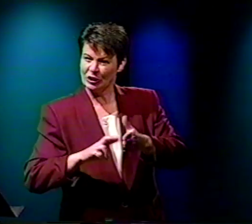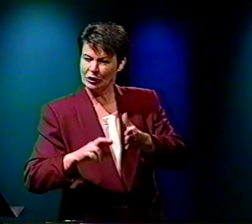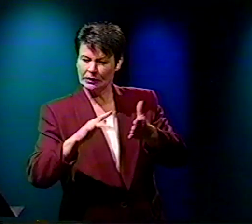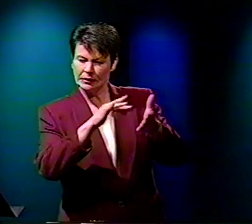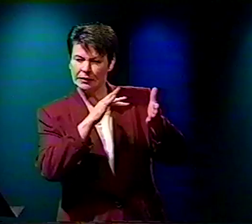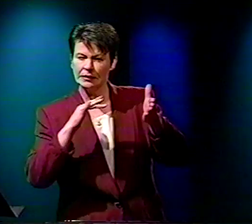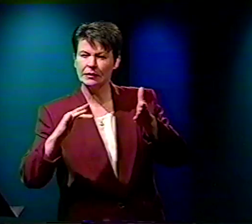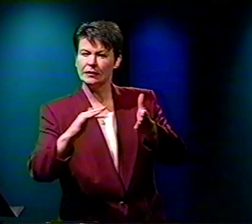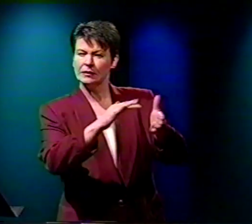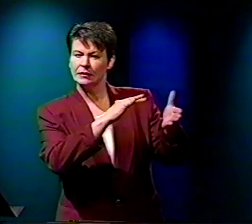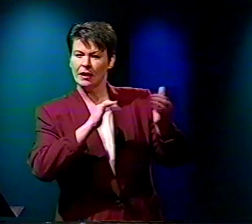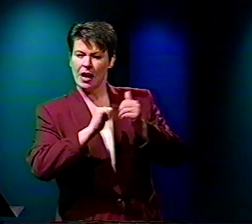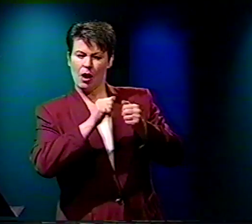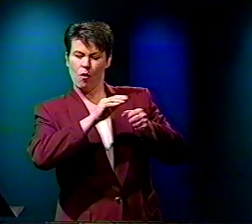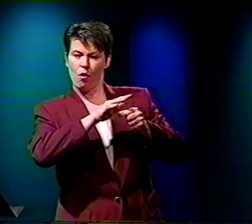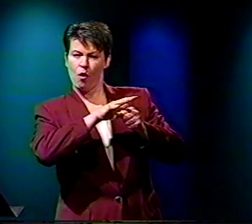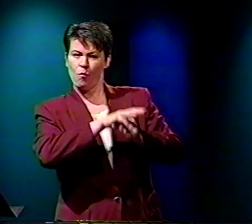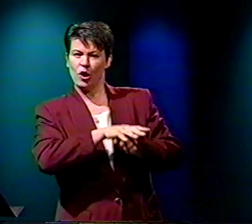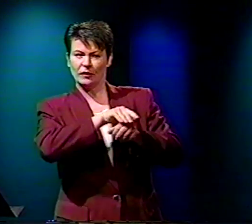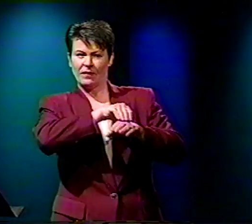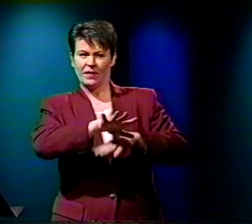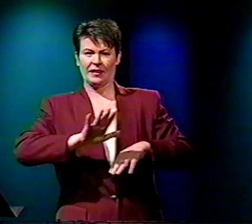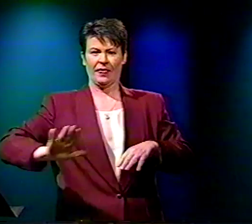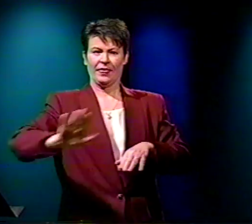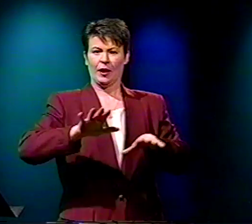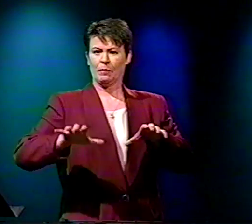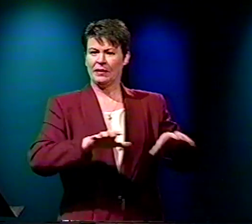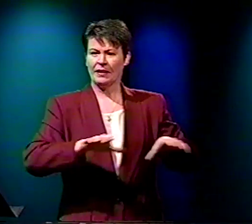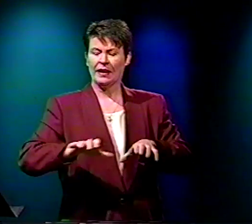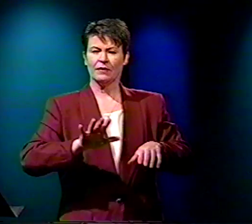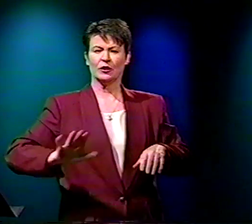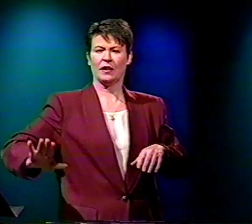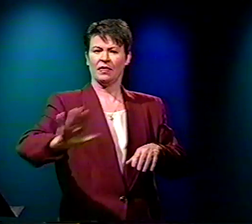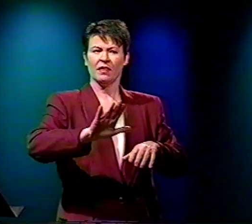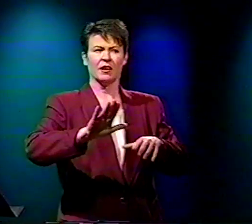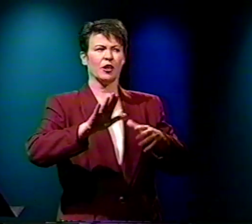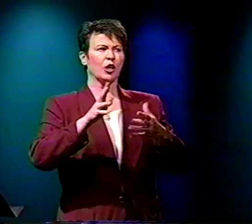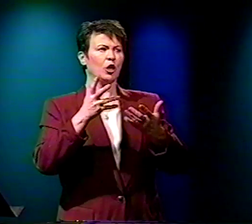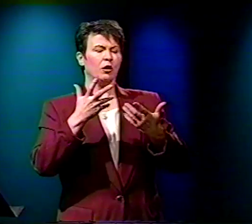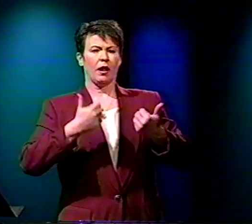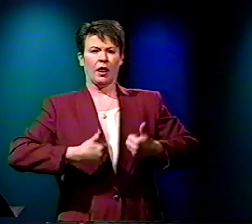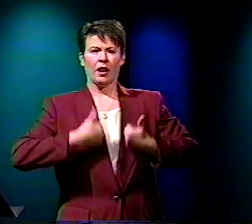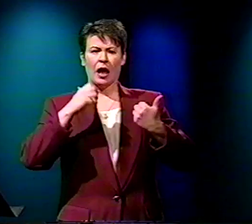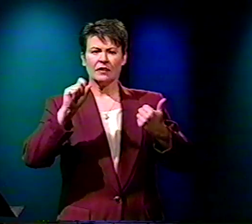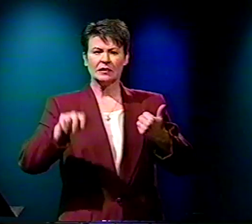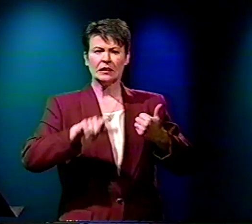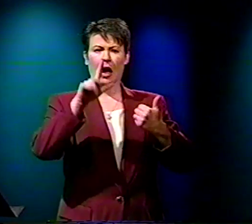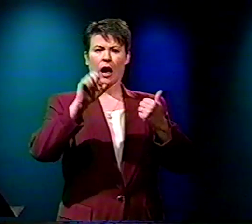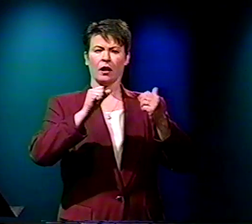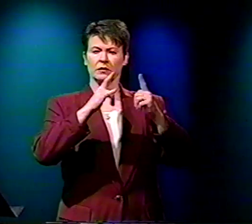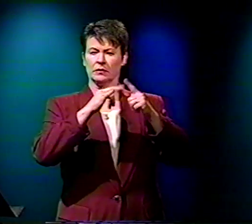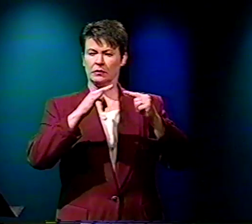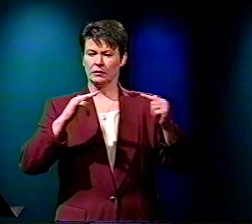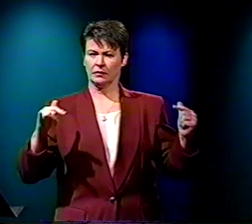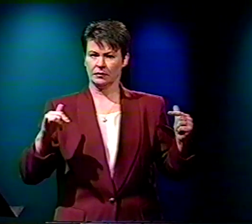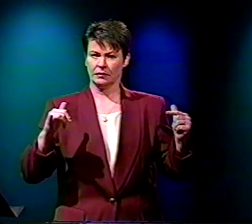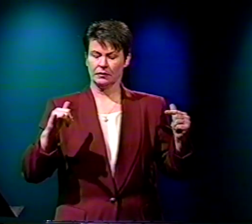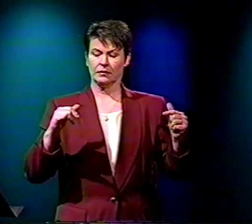been doing research and studying how oppression affects their behavior and their lifestyles,